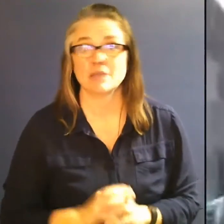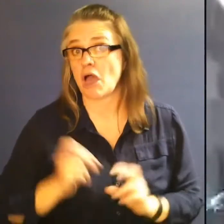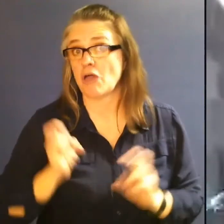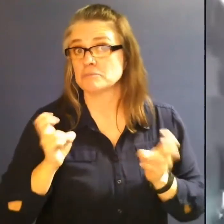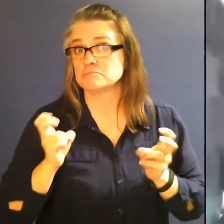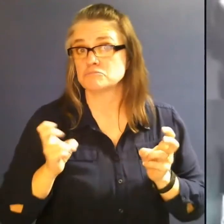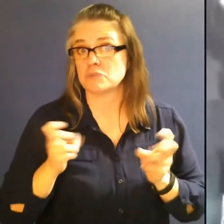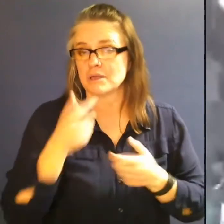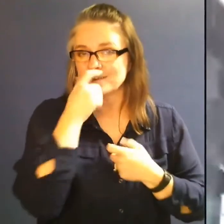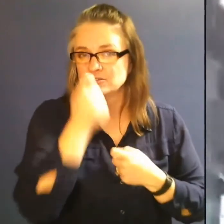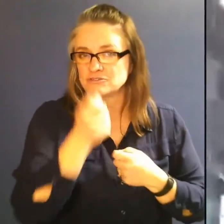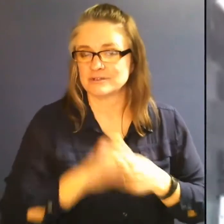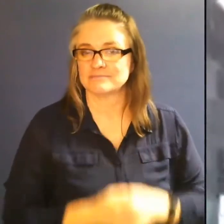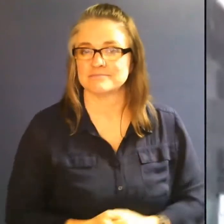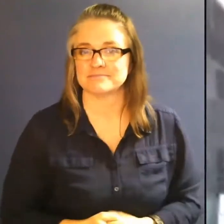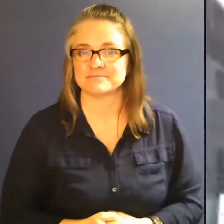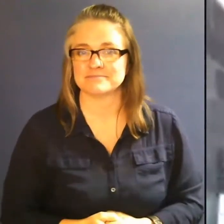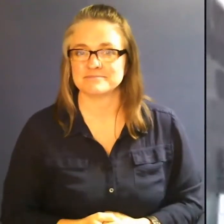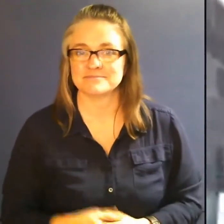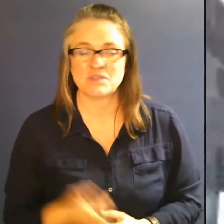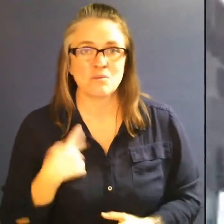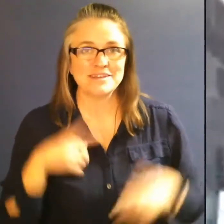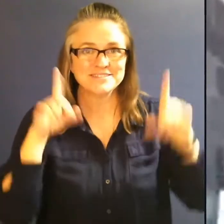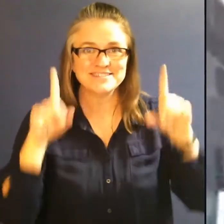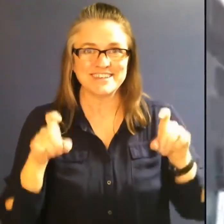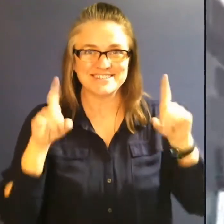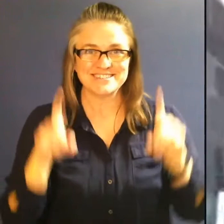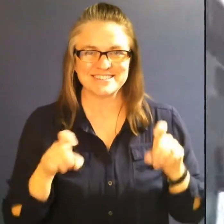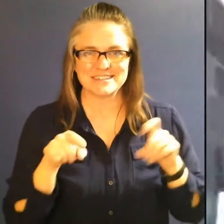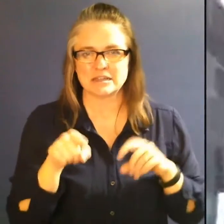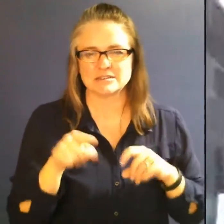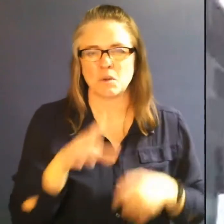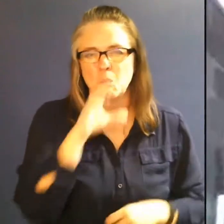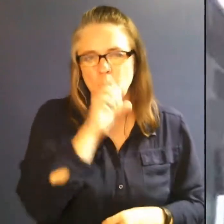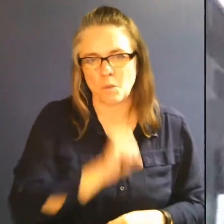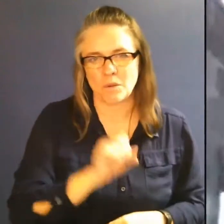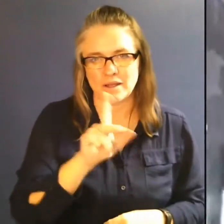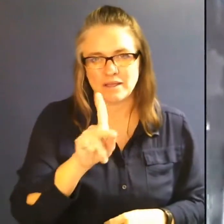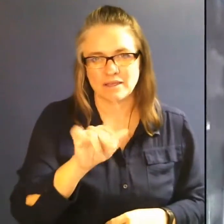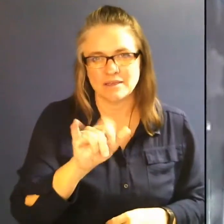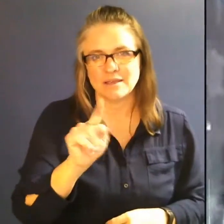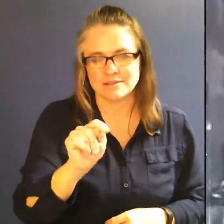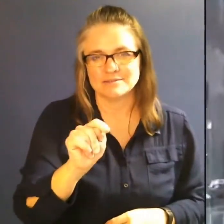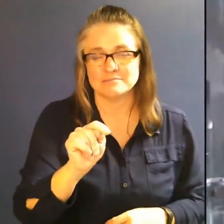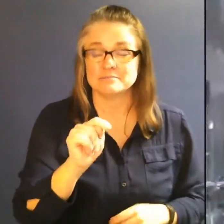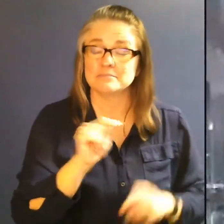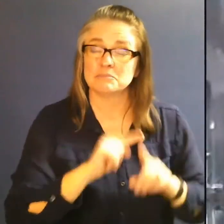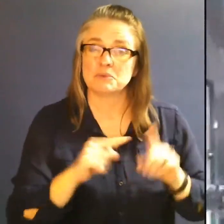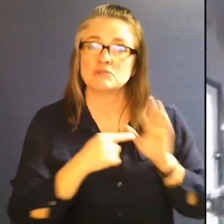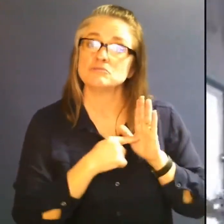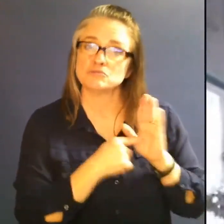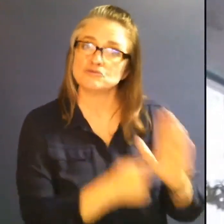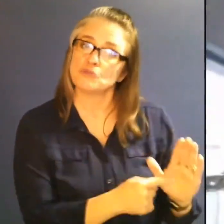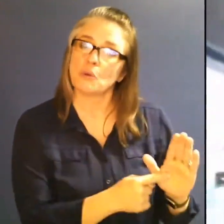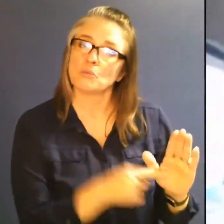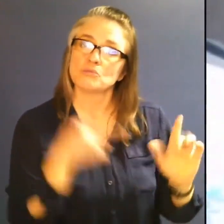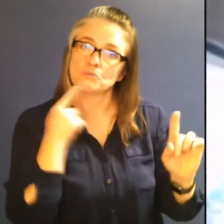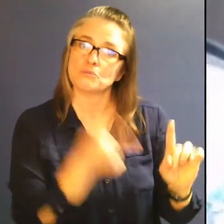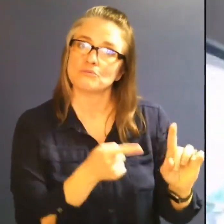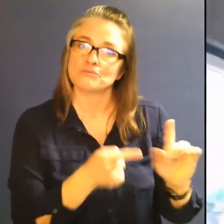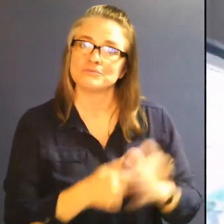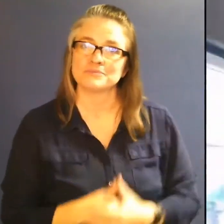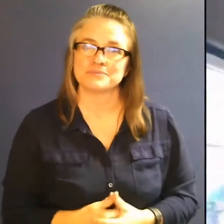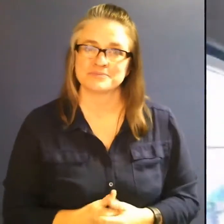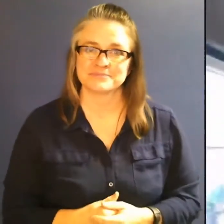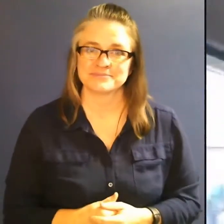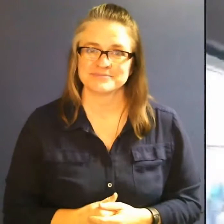is we test it. This is an old test kit, but it'll show kind of what the deal is. And